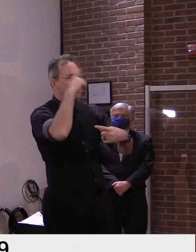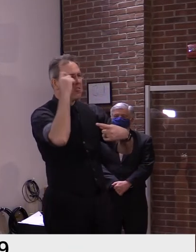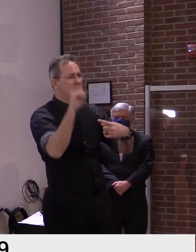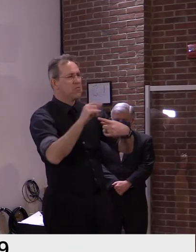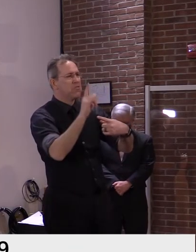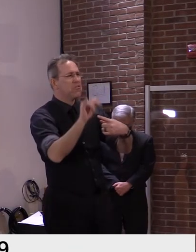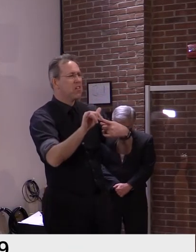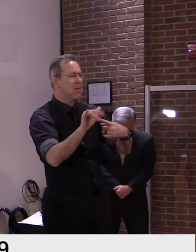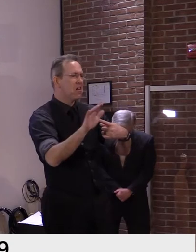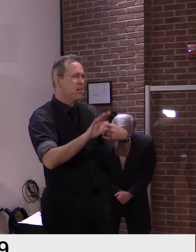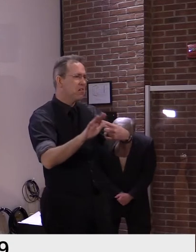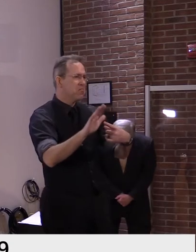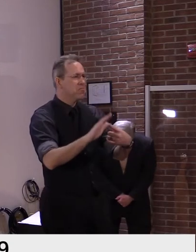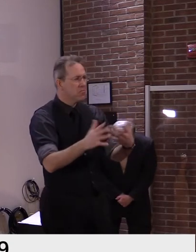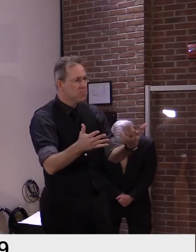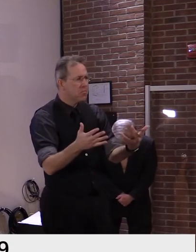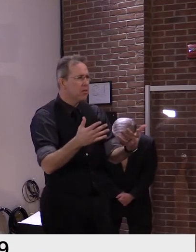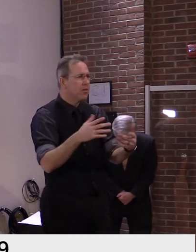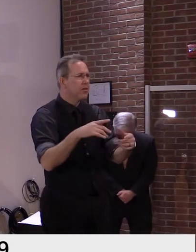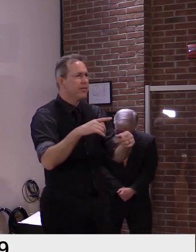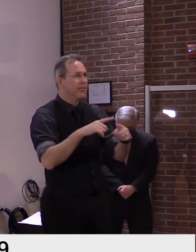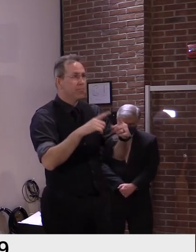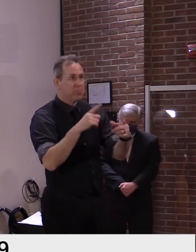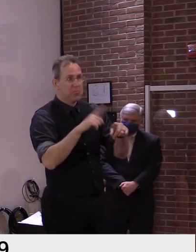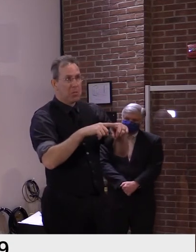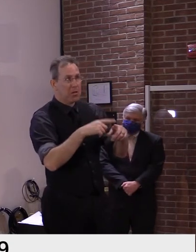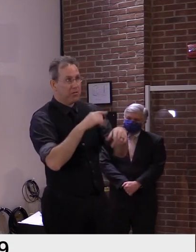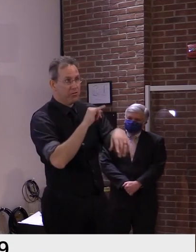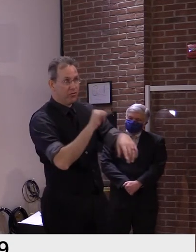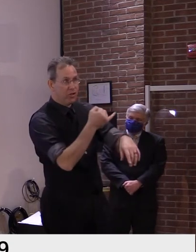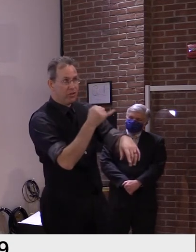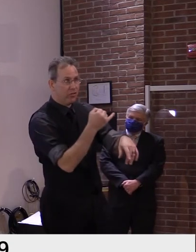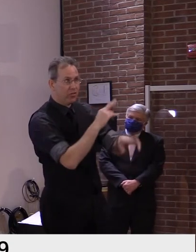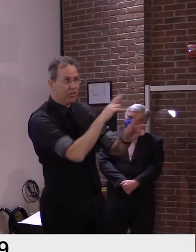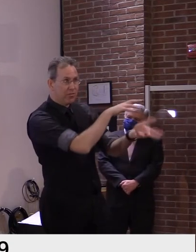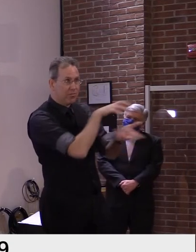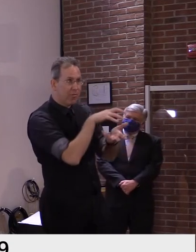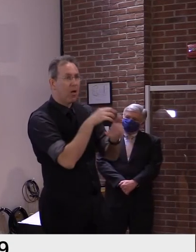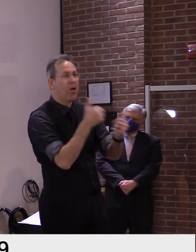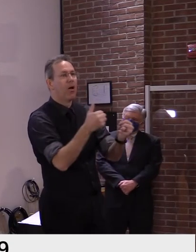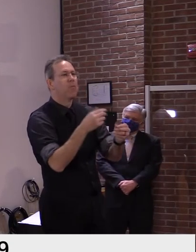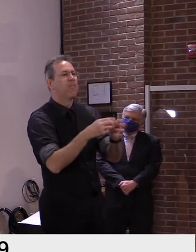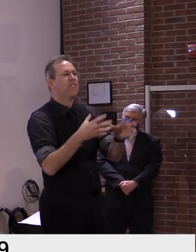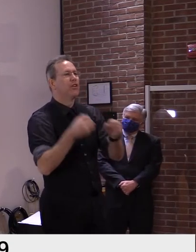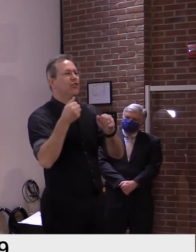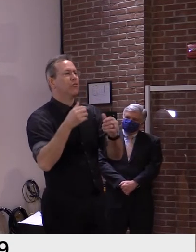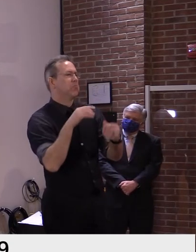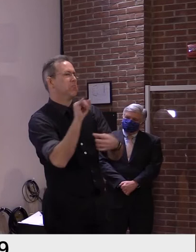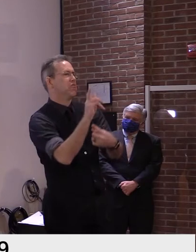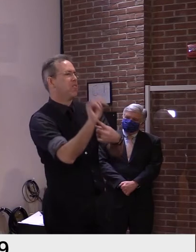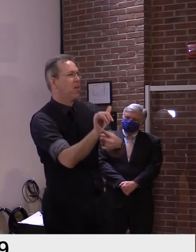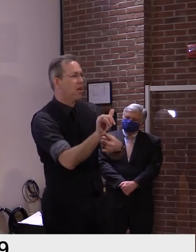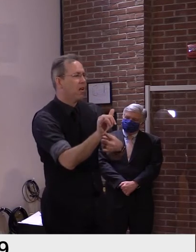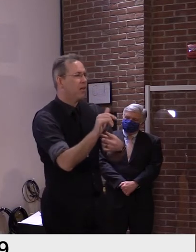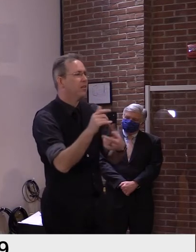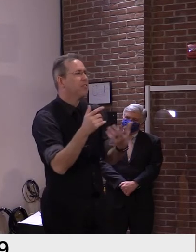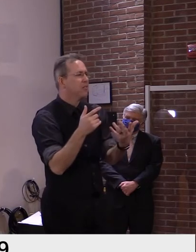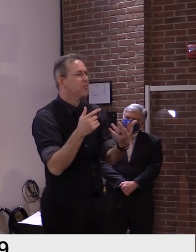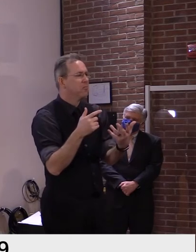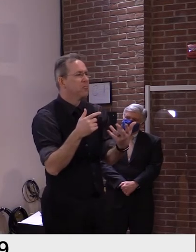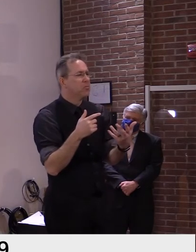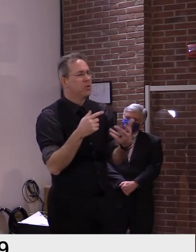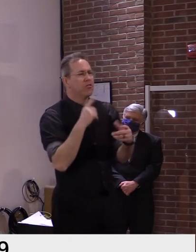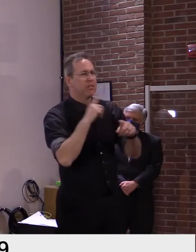on Johnson & Johnson and so forth. I will go back. Let me go back to the Johnson & Johnson for a minute. It could be the other way